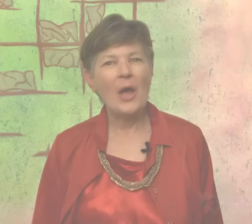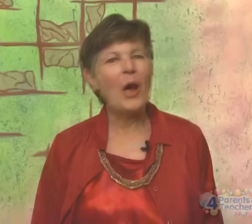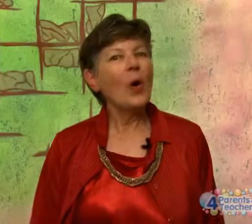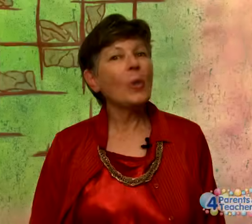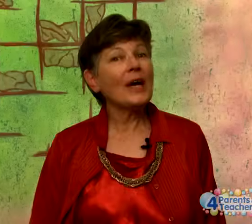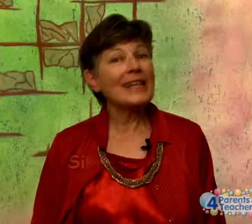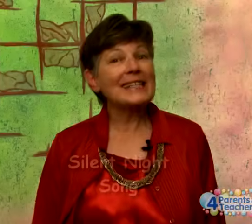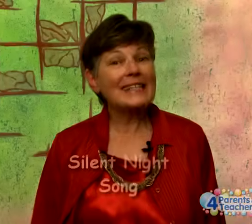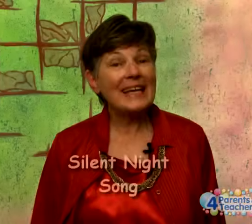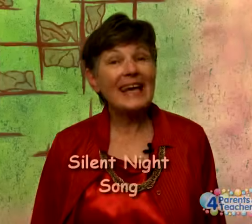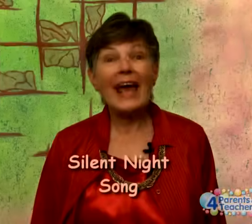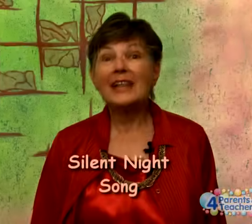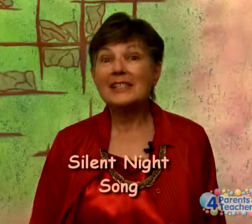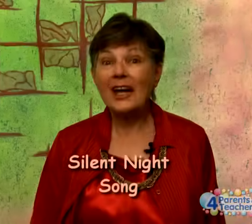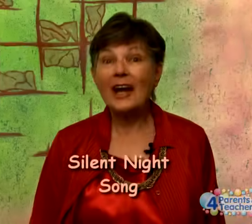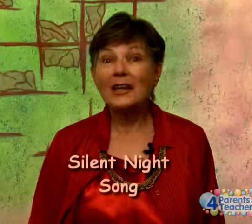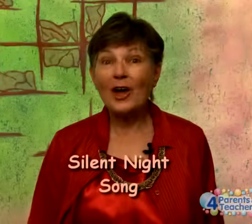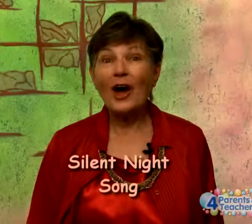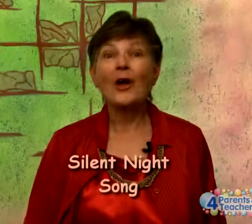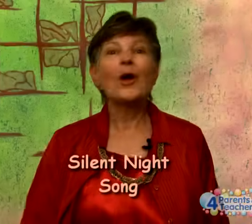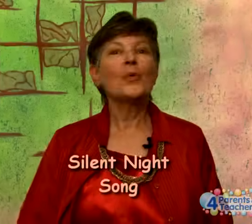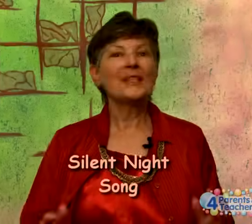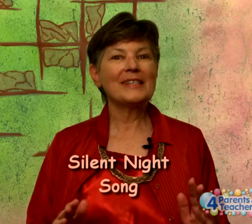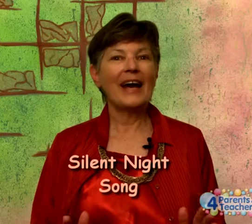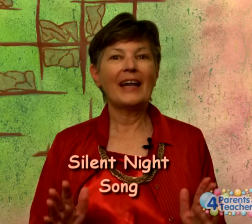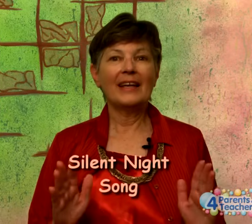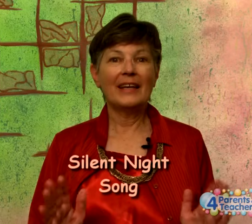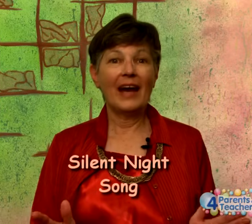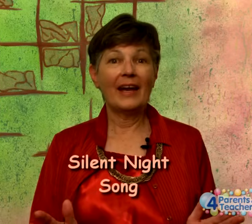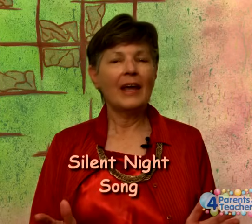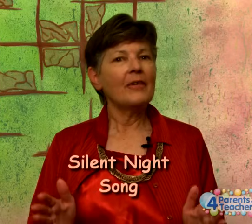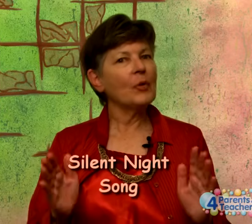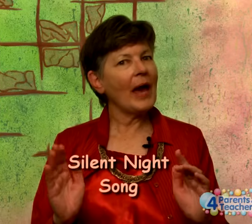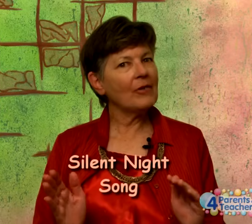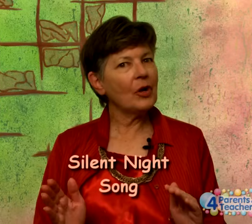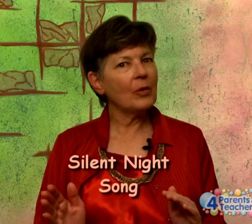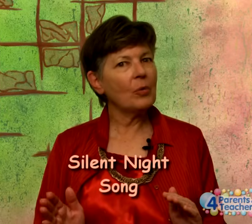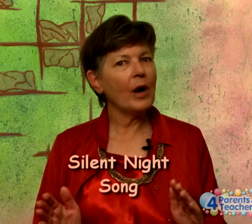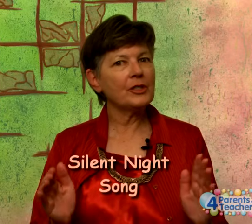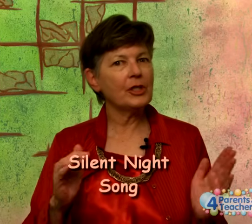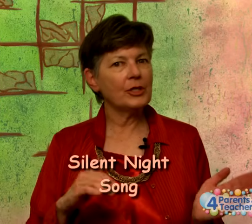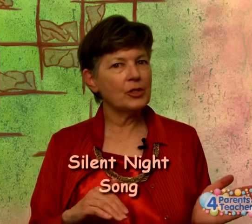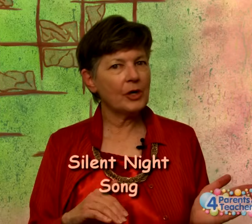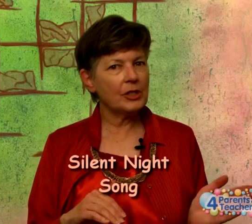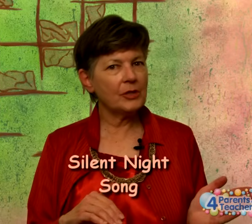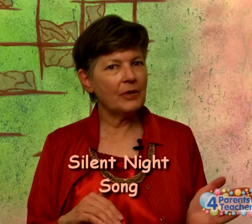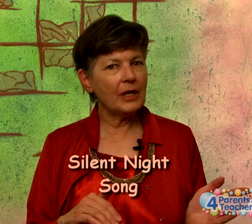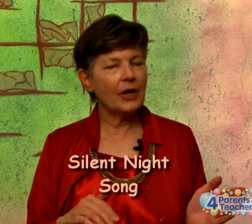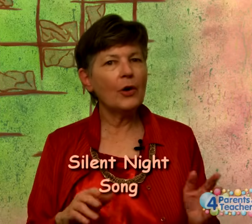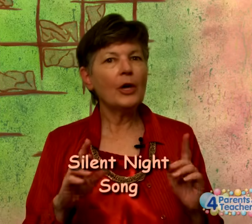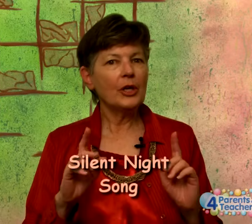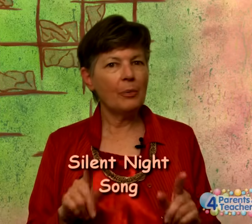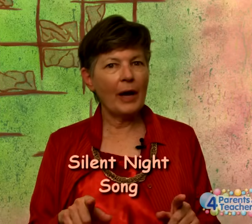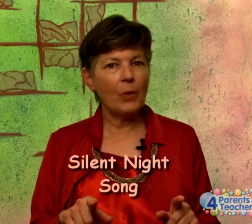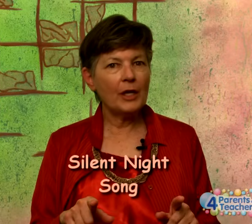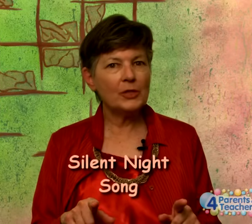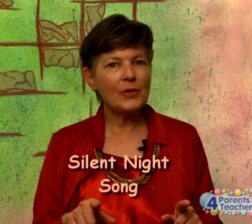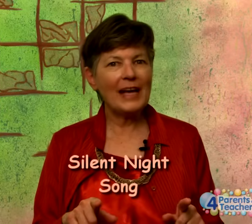We're going to sing and sign along with Silent Night. If you haven't already watched the instruction video, you might want to do that